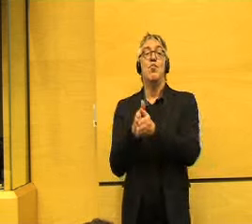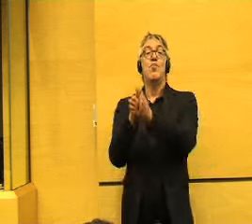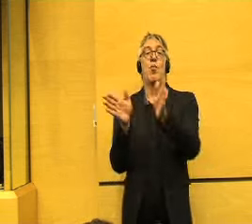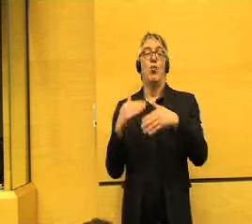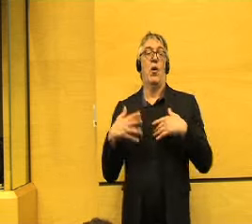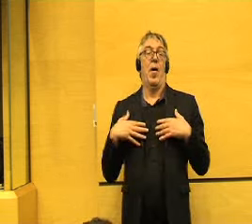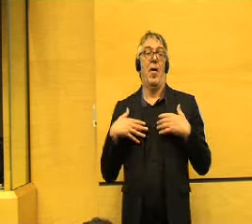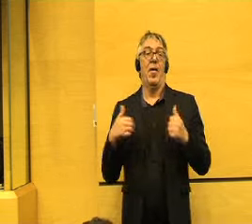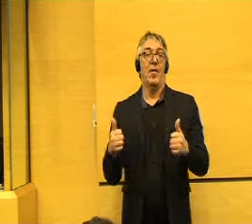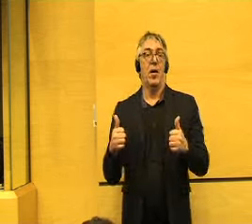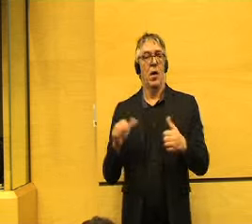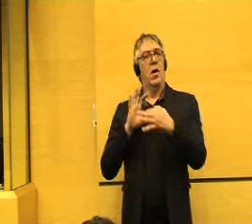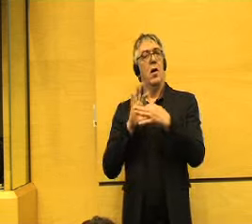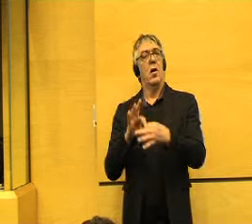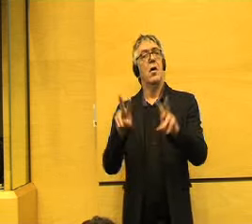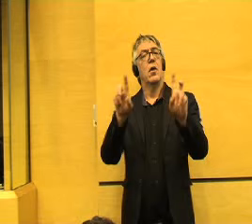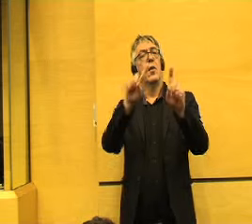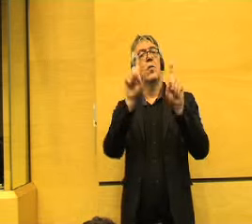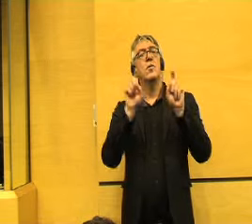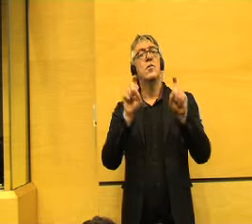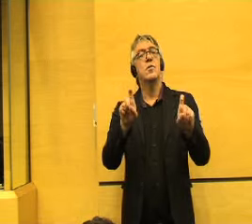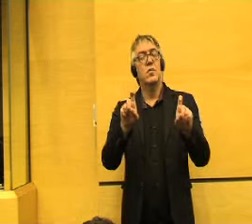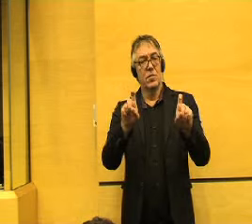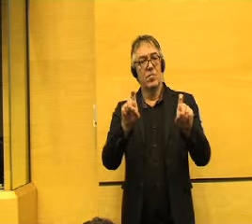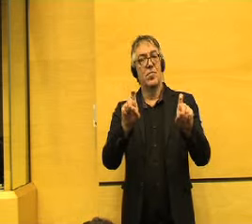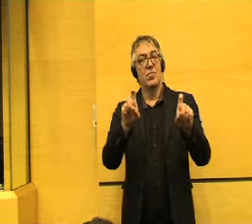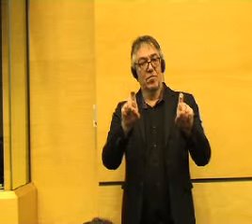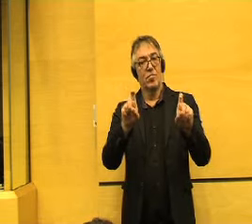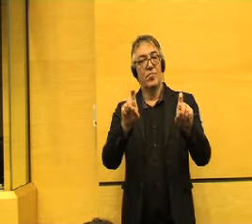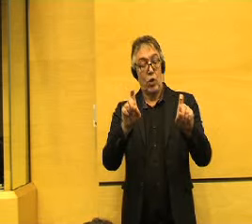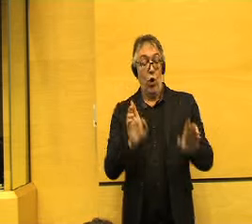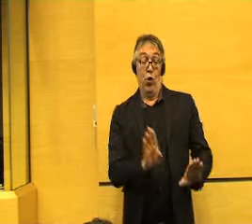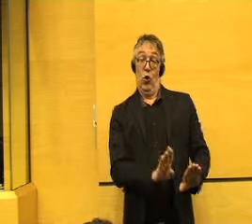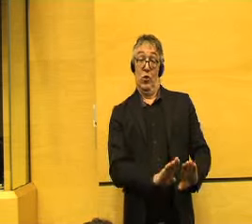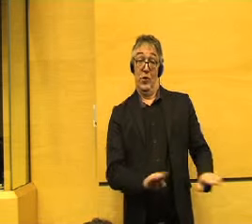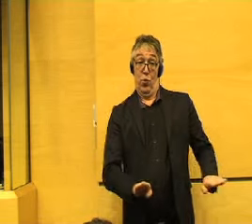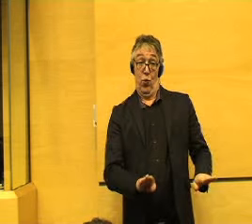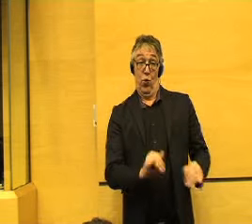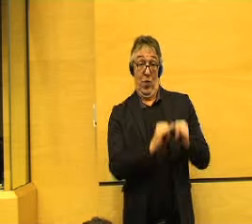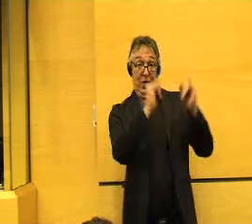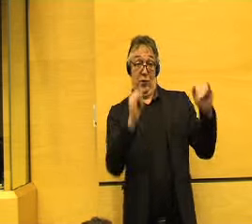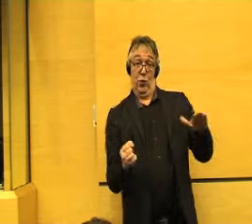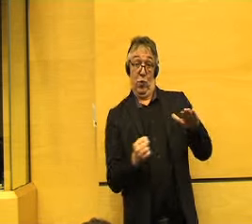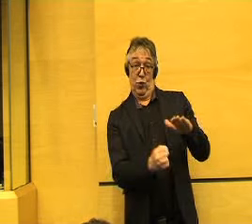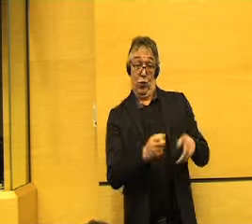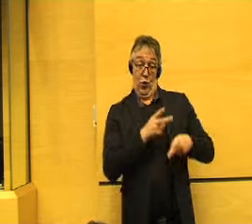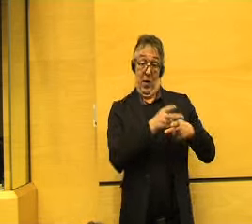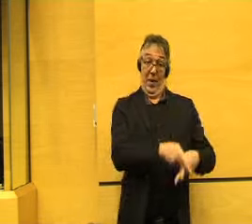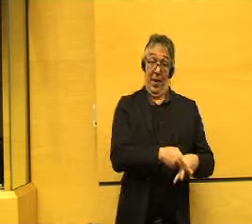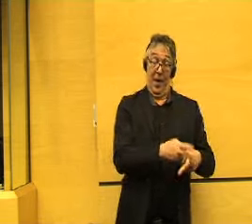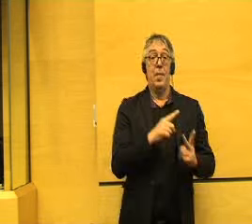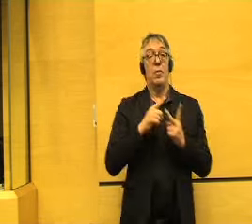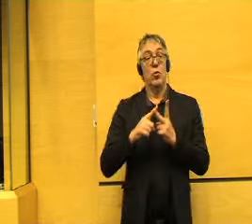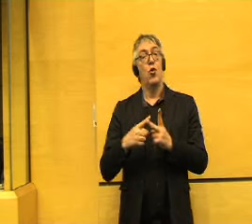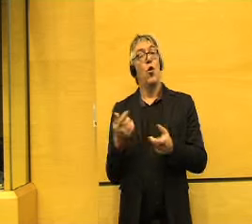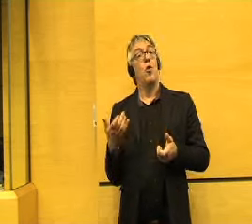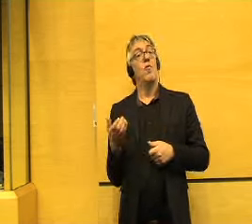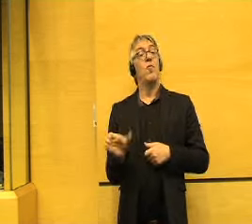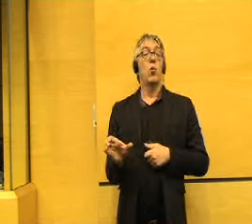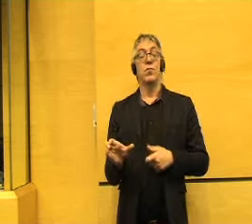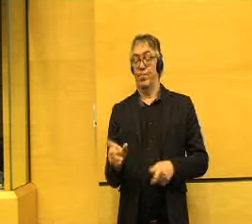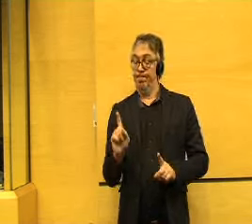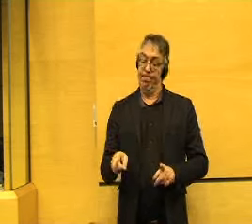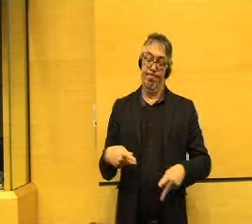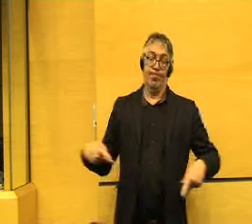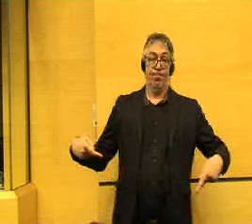forced sterilization and institutional care for children. I would like to invite Dr. Dharani and